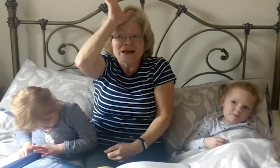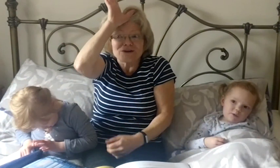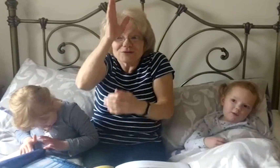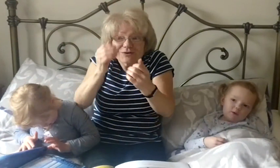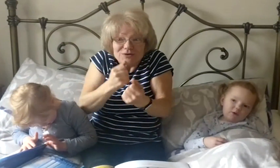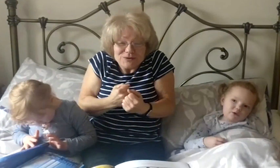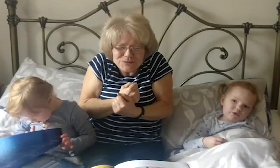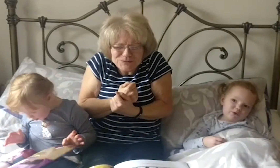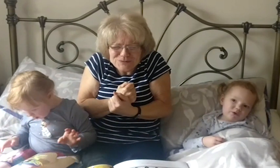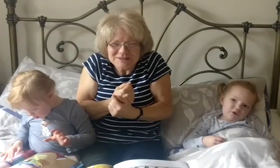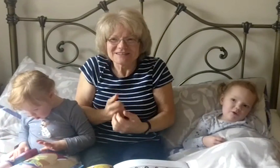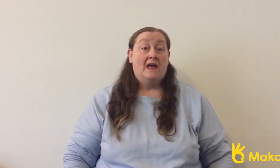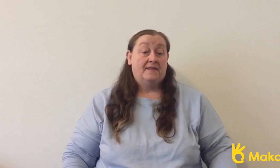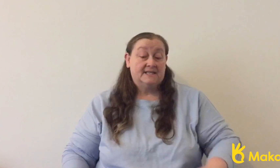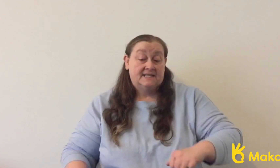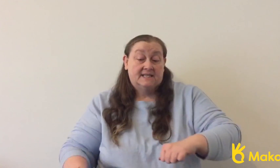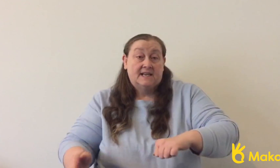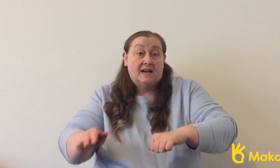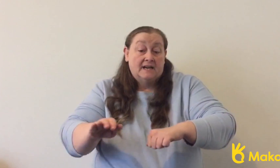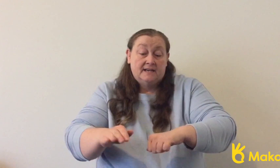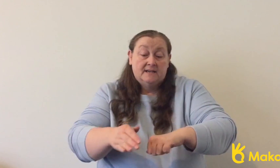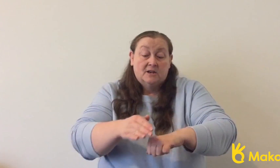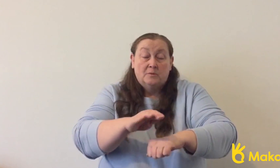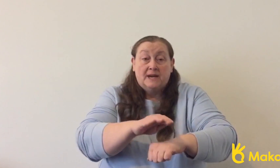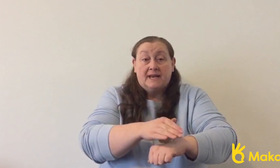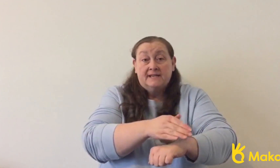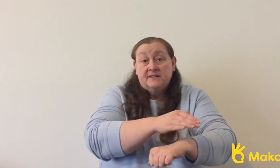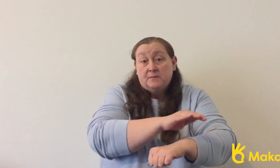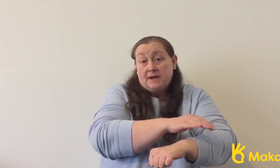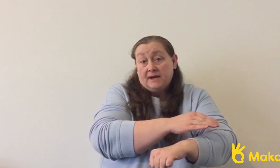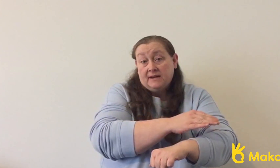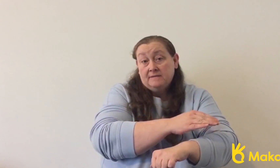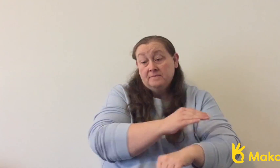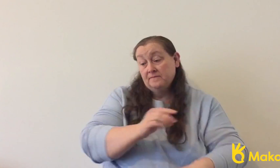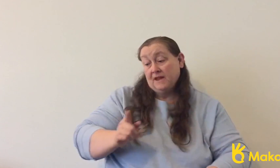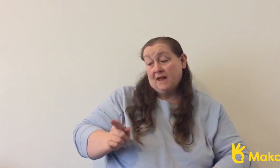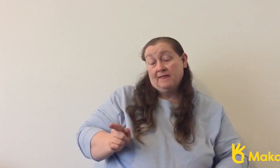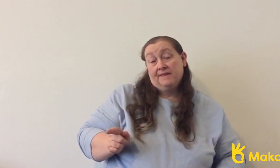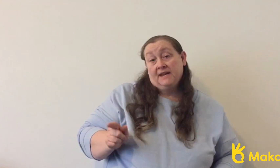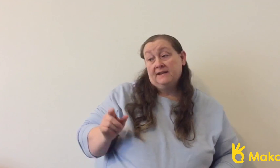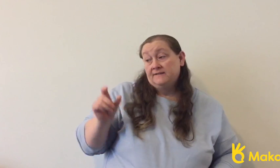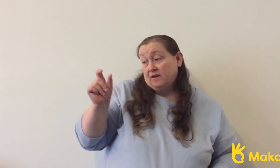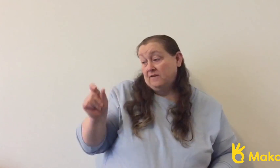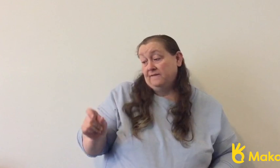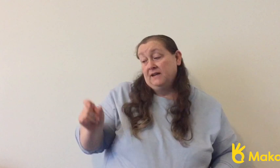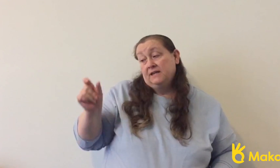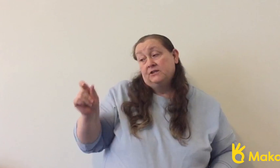whale cool. This is the tide coming into the bay, and these are the